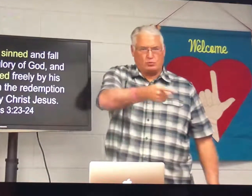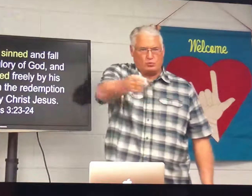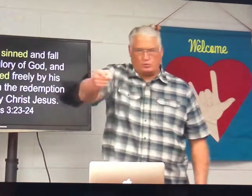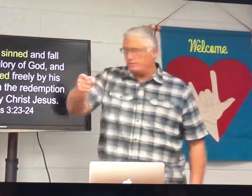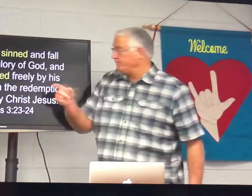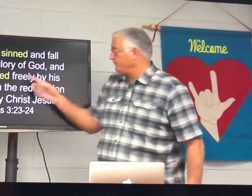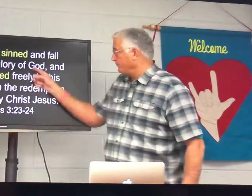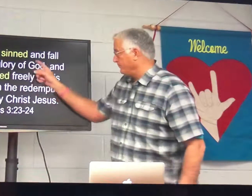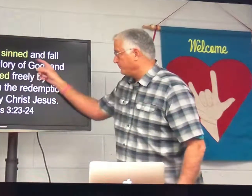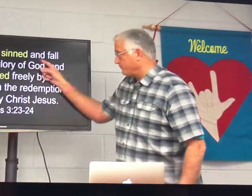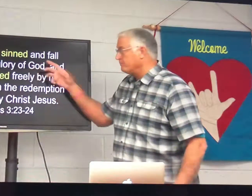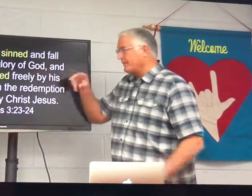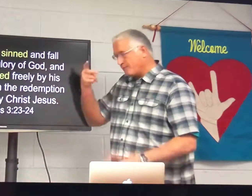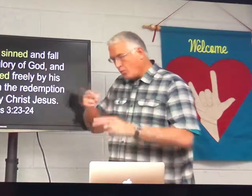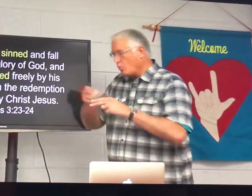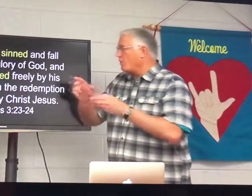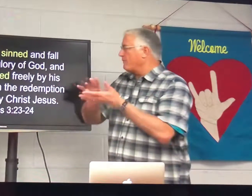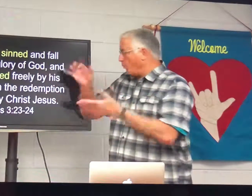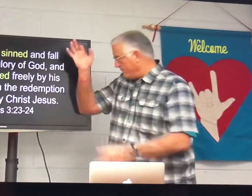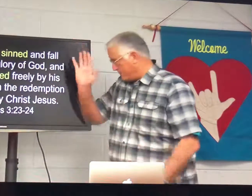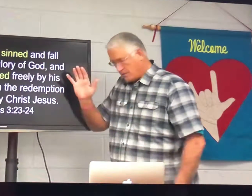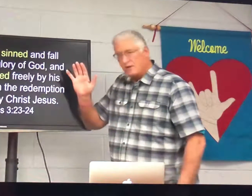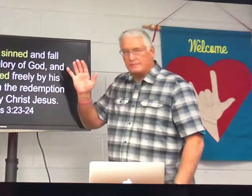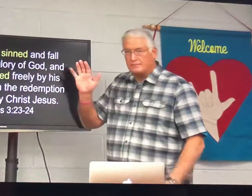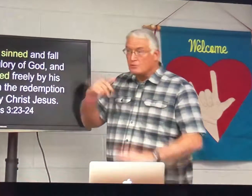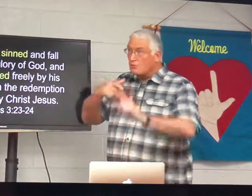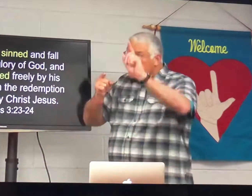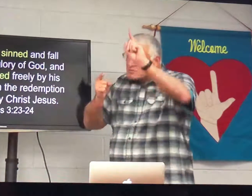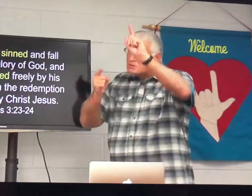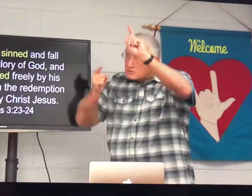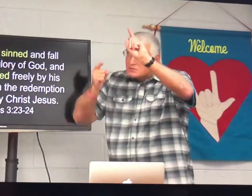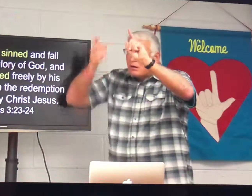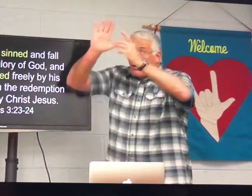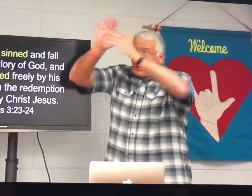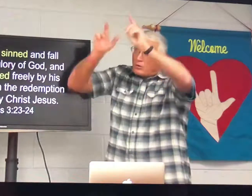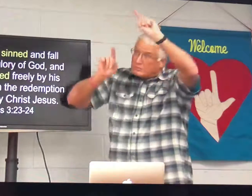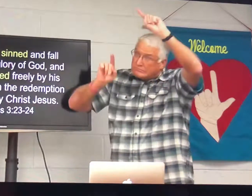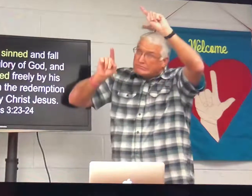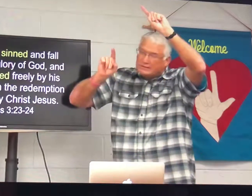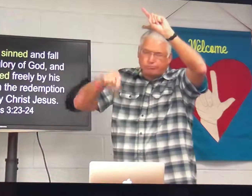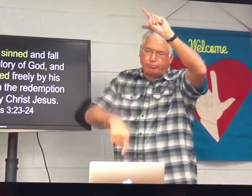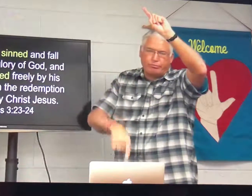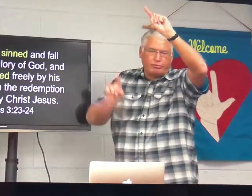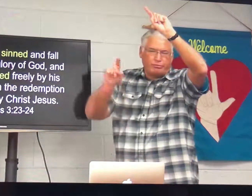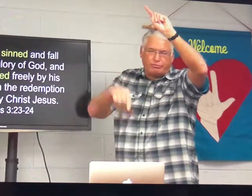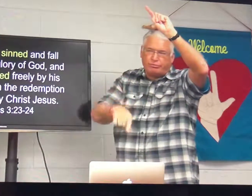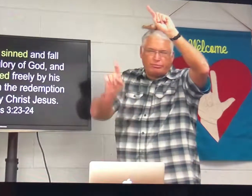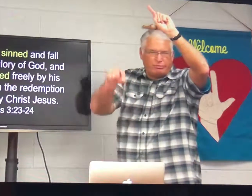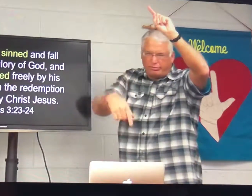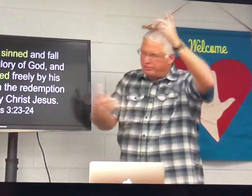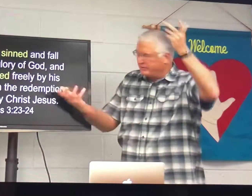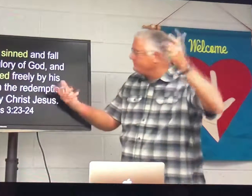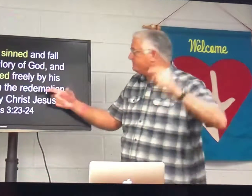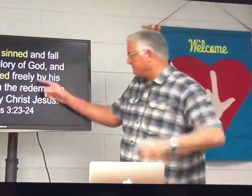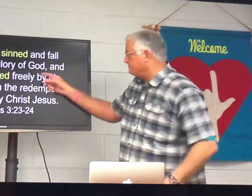Cron, and boy, what a difference a month makes for Cron. He struggled through June and has been very hot in